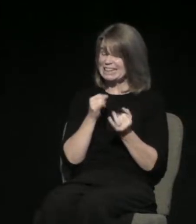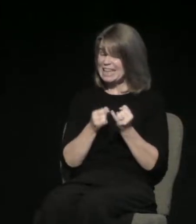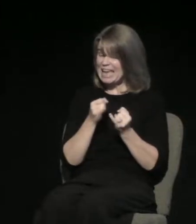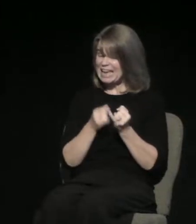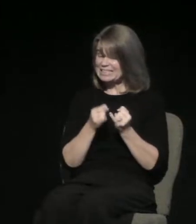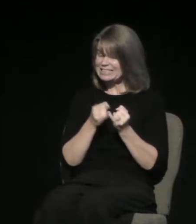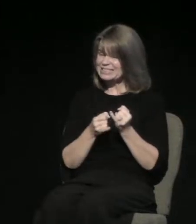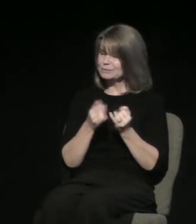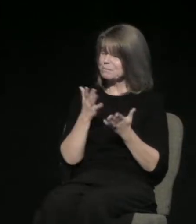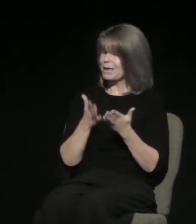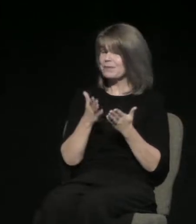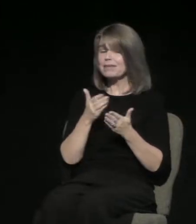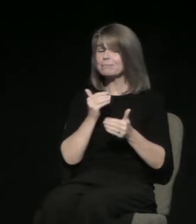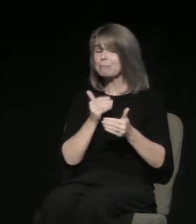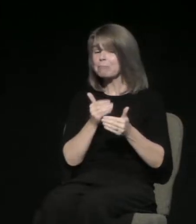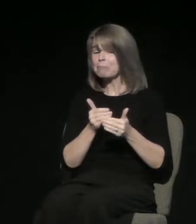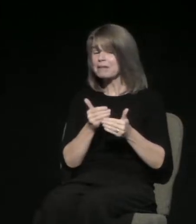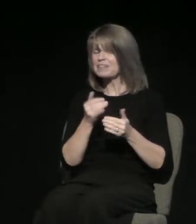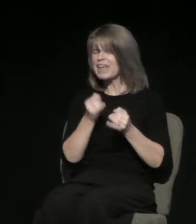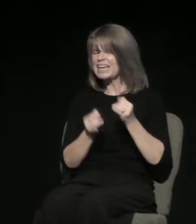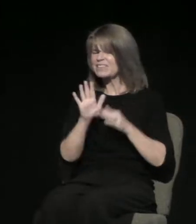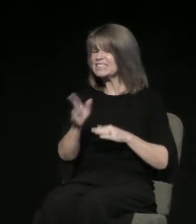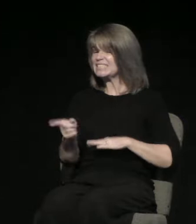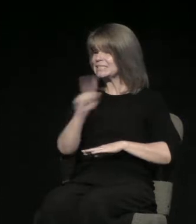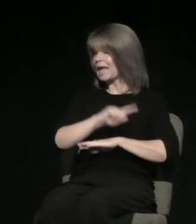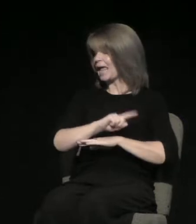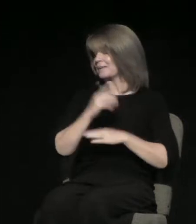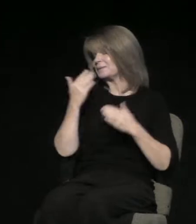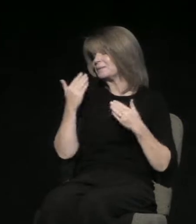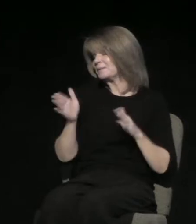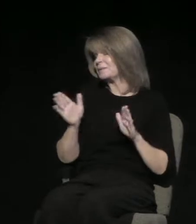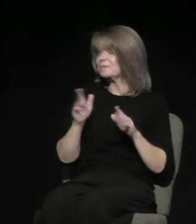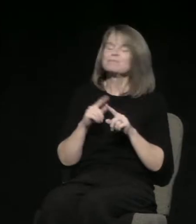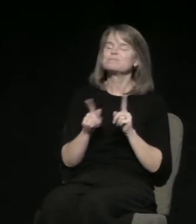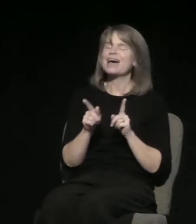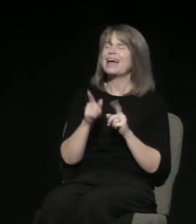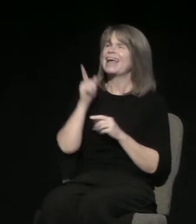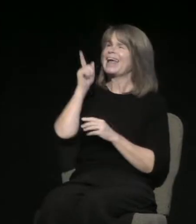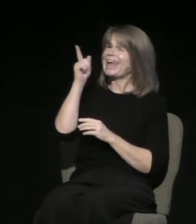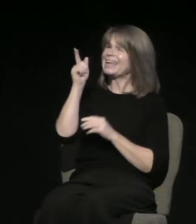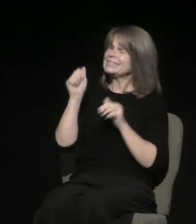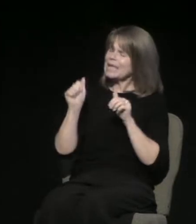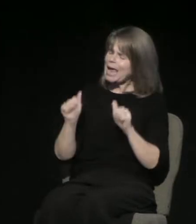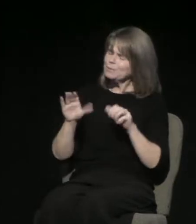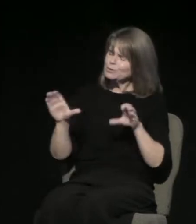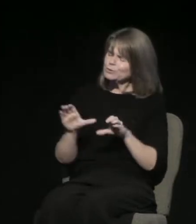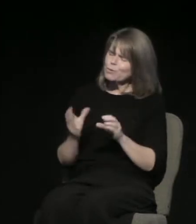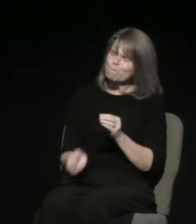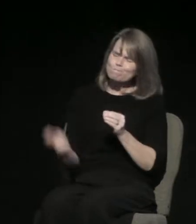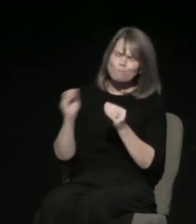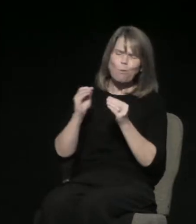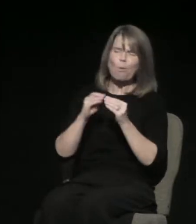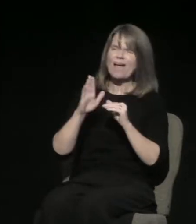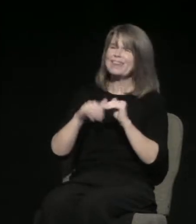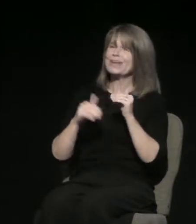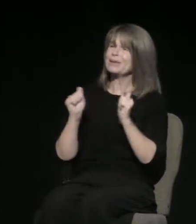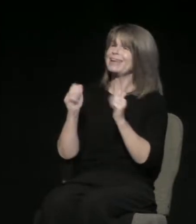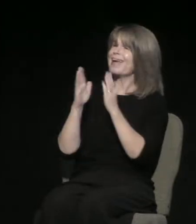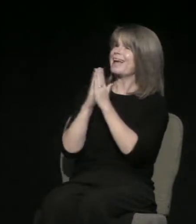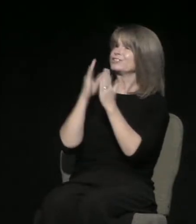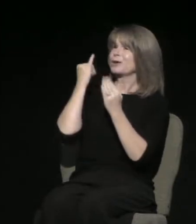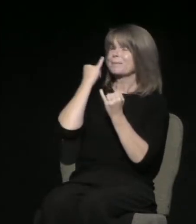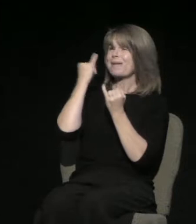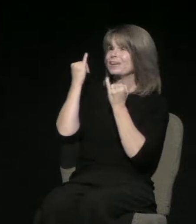Maybe It Was The End Of His Day Now To Him Who Is Able To Do Immeasurably More Than All We Can Ask Or